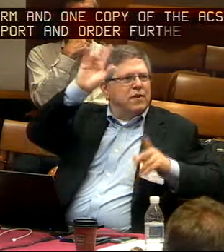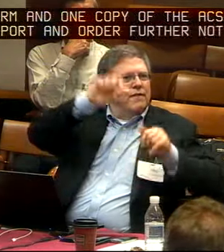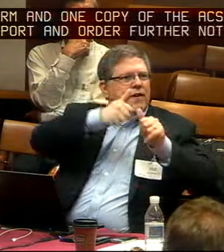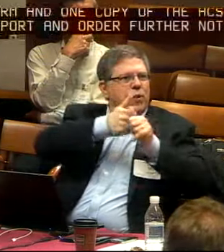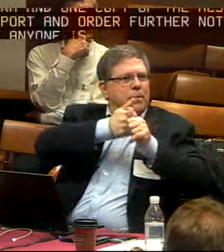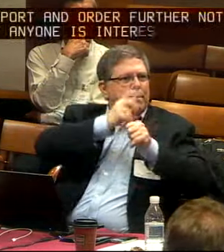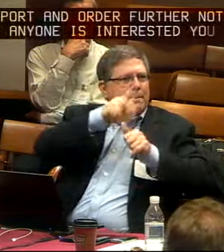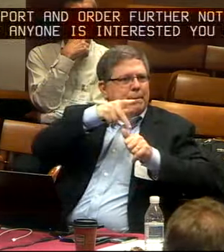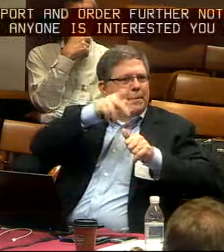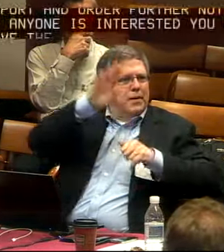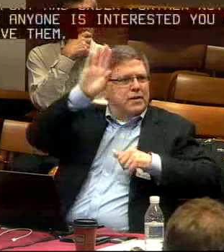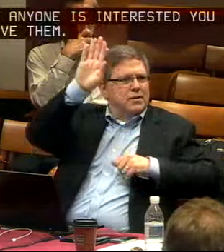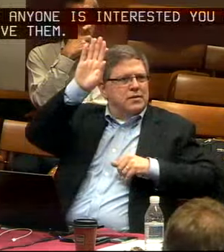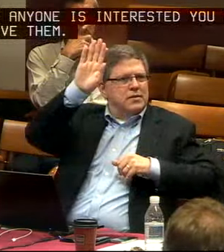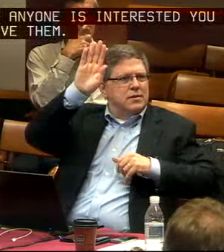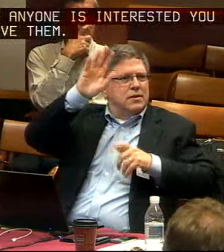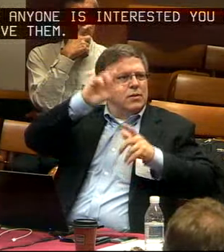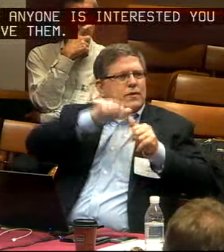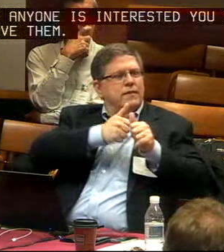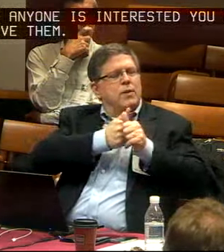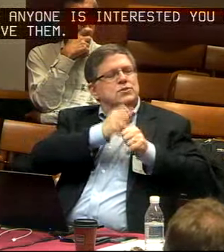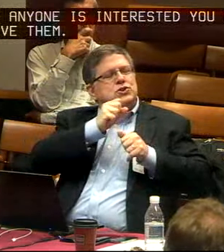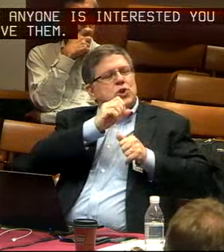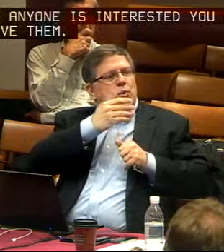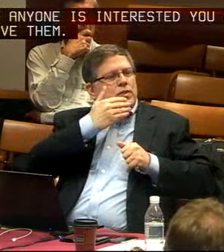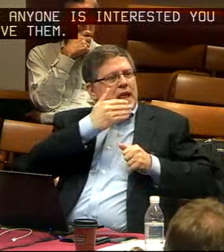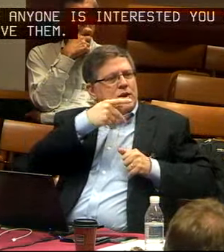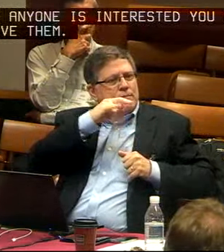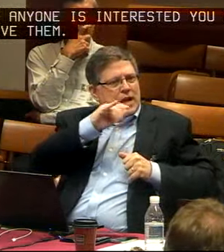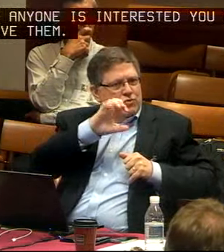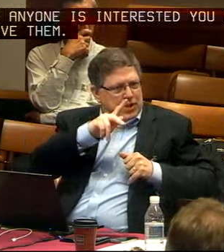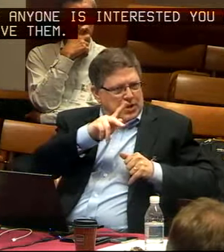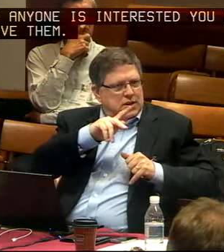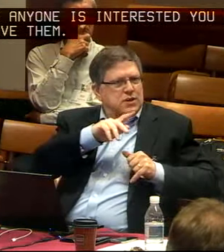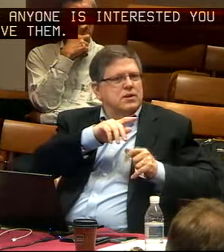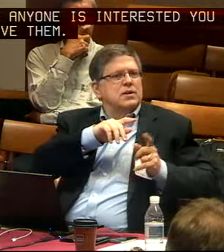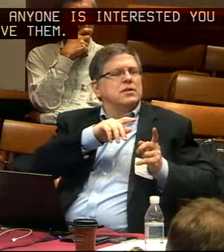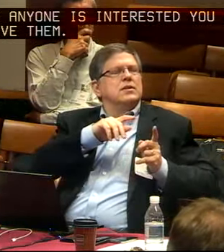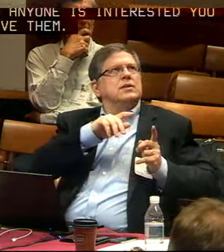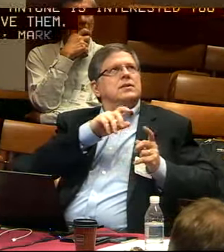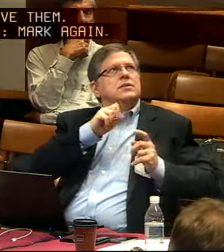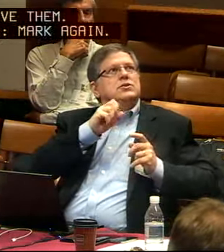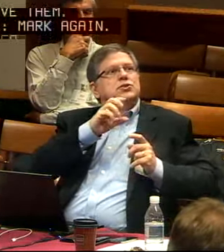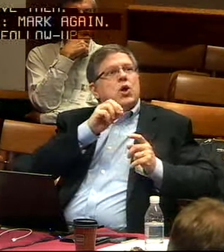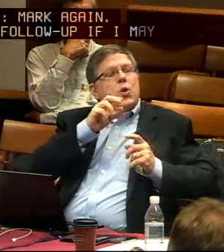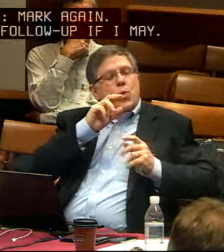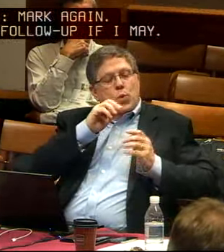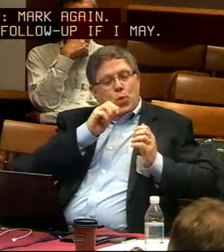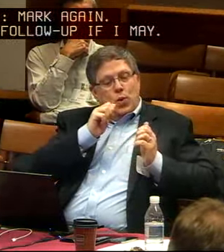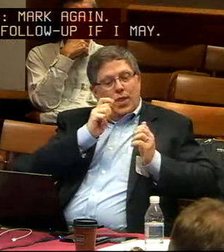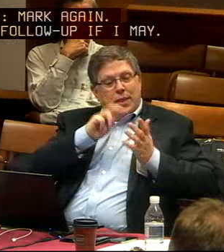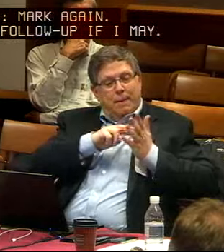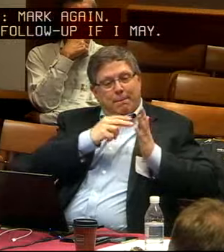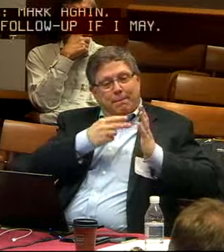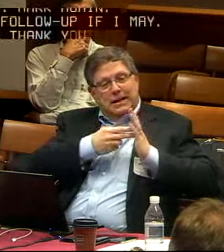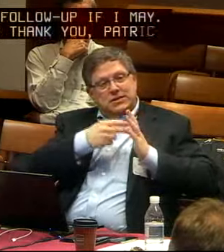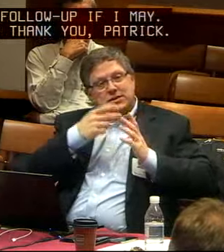And Mark, again, a follow-up, if I may. So thank you, Patrick, for explaining that. So